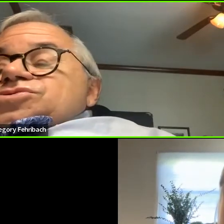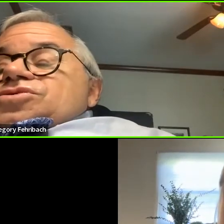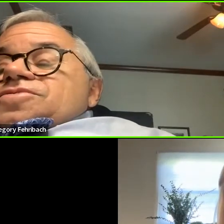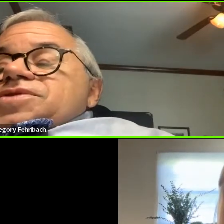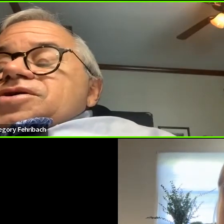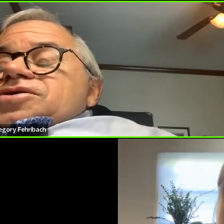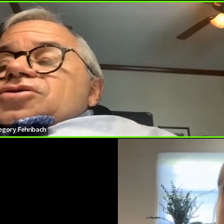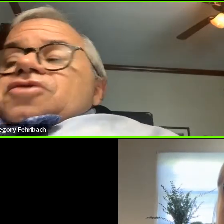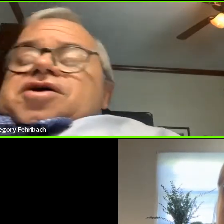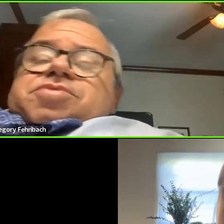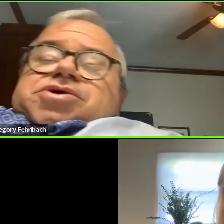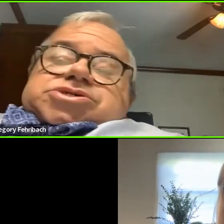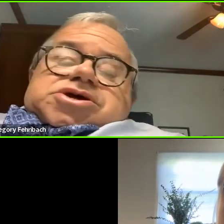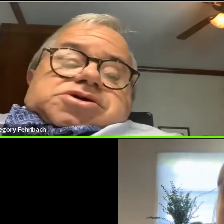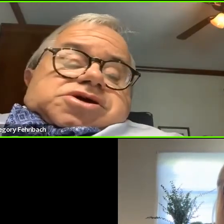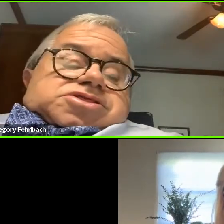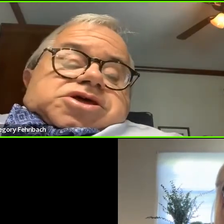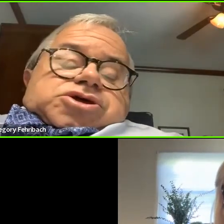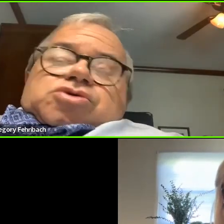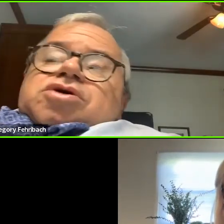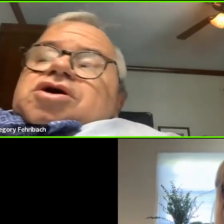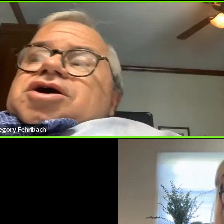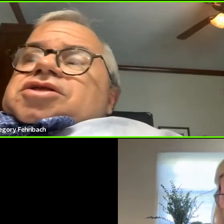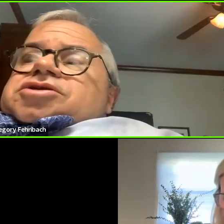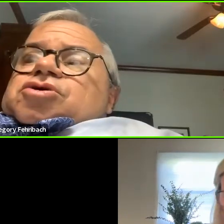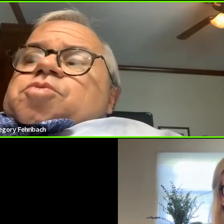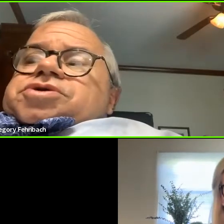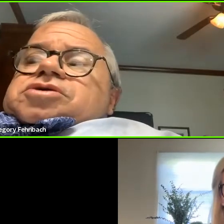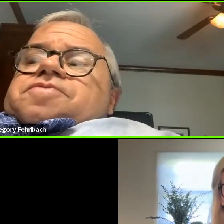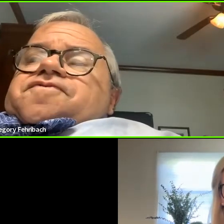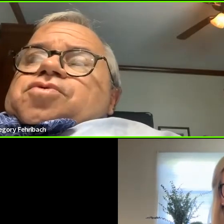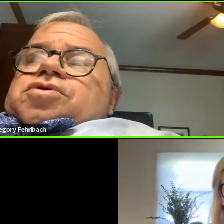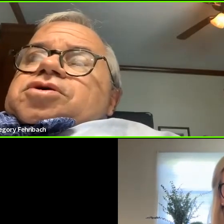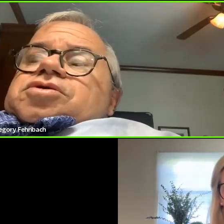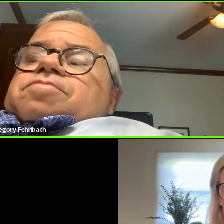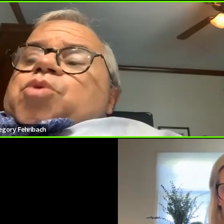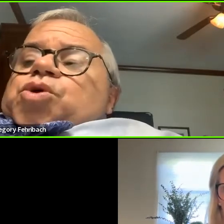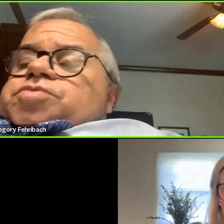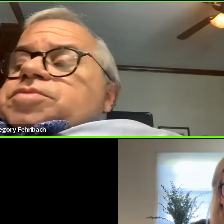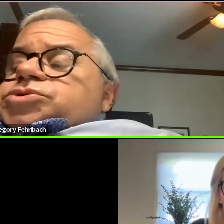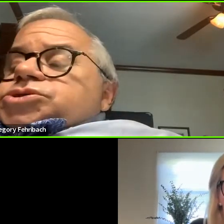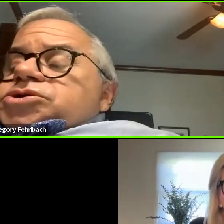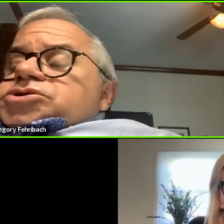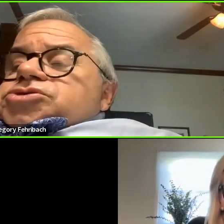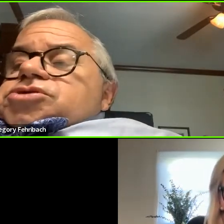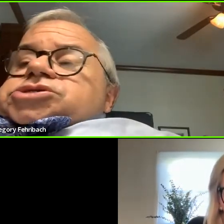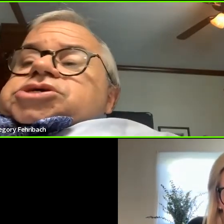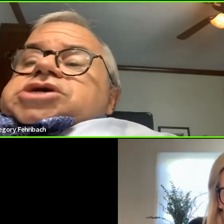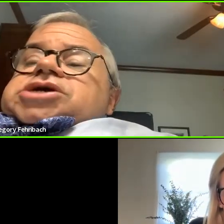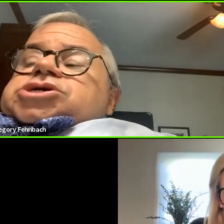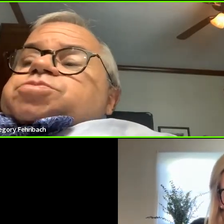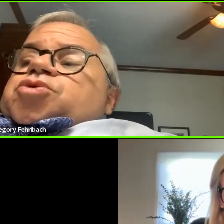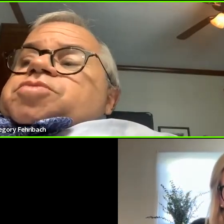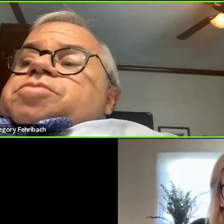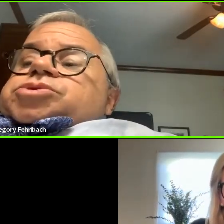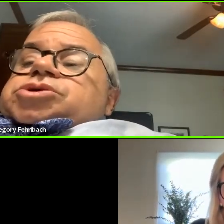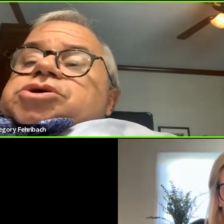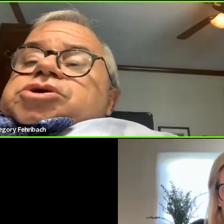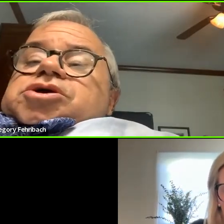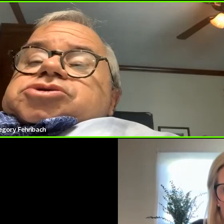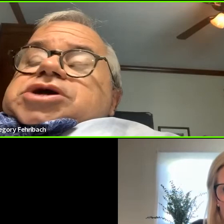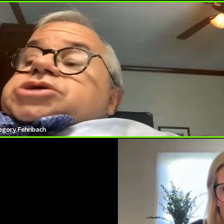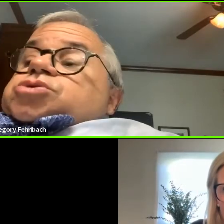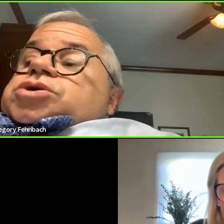as that goes along. All that being said, again, thank you. I'd like to open it up for board members, United States Access board